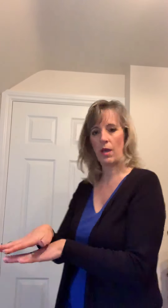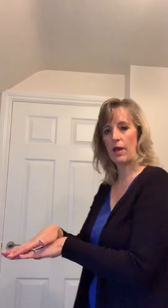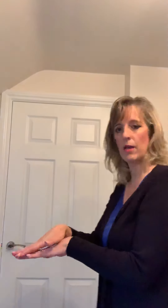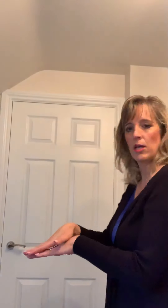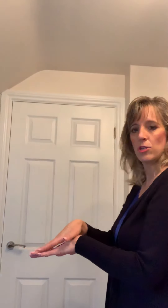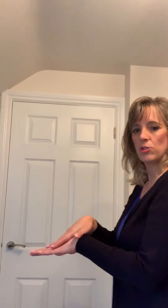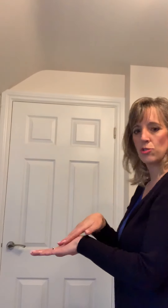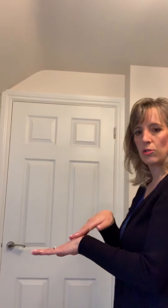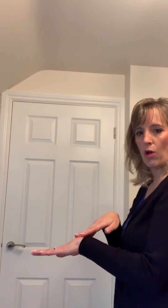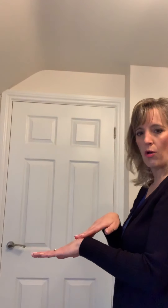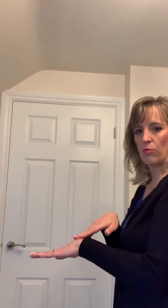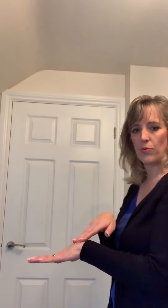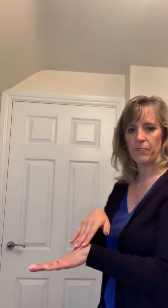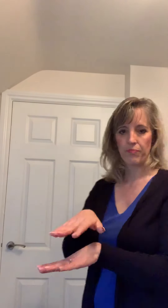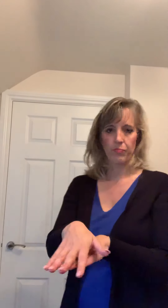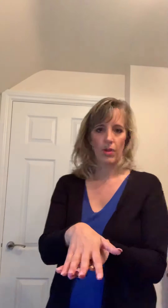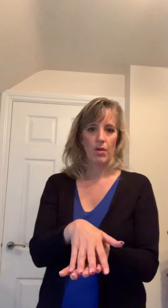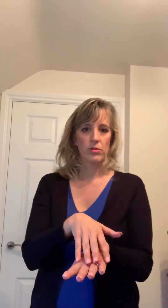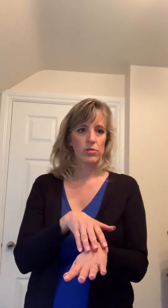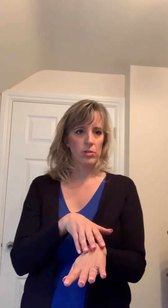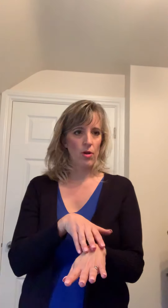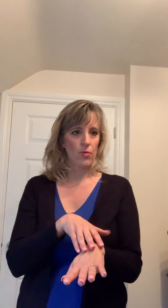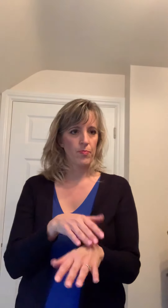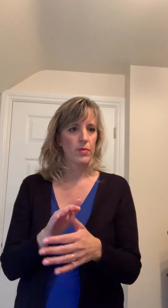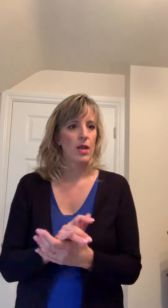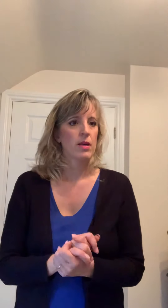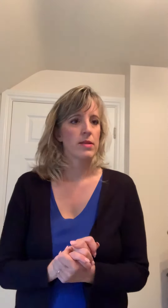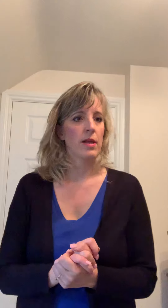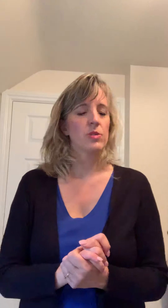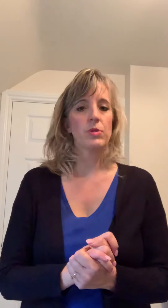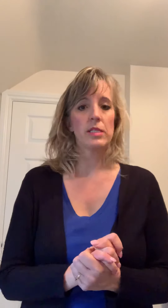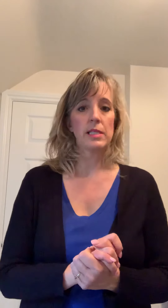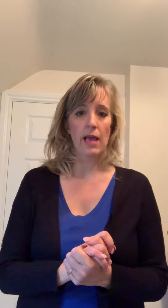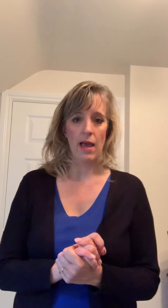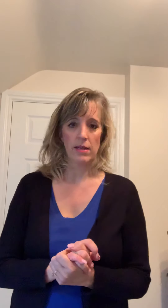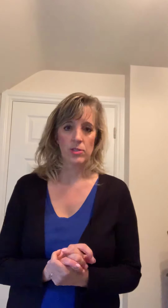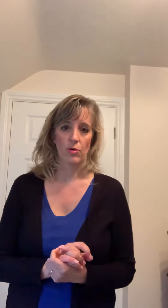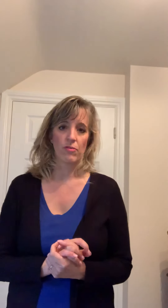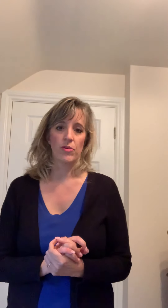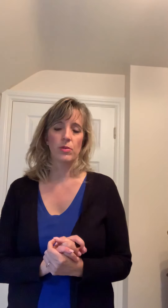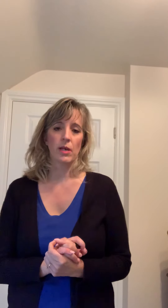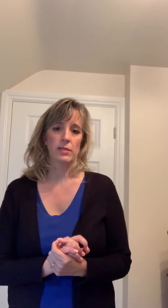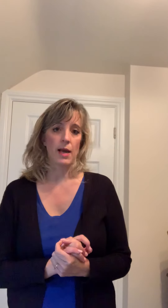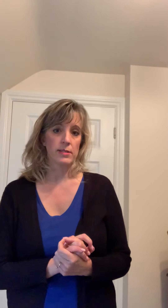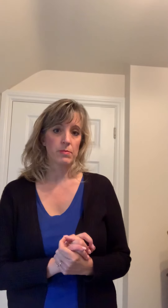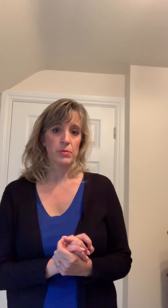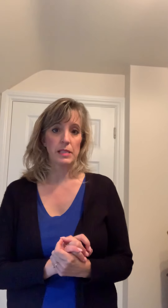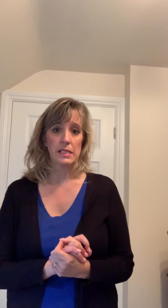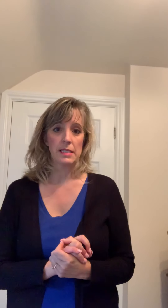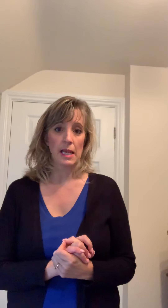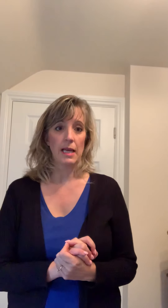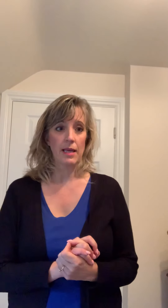okay? Slow, slow. The next one is again. So if you would like to ask them to please sign